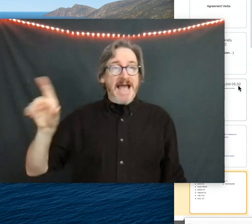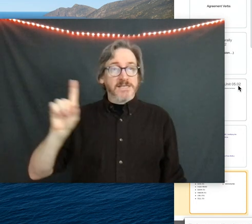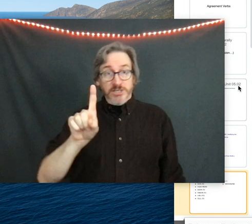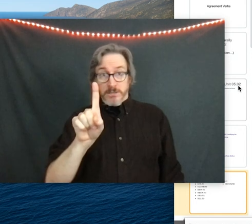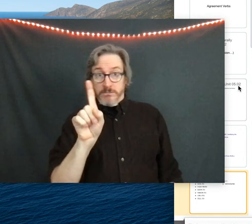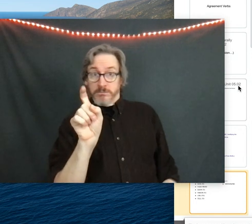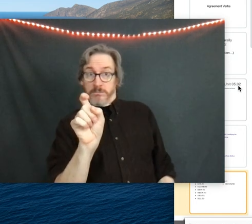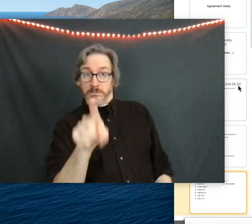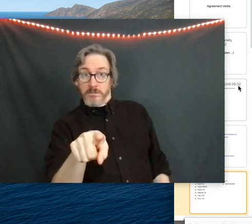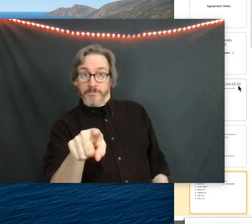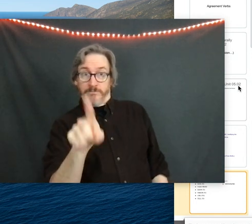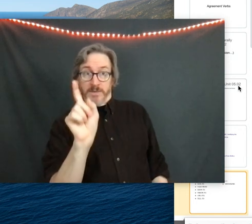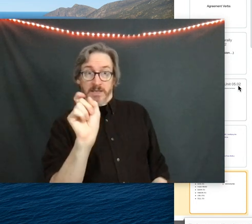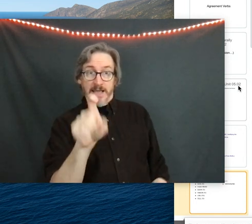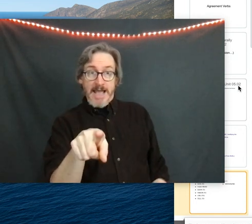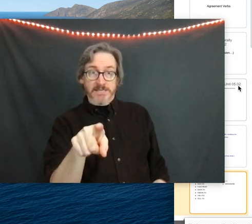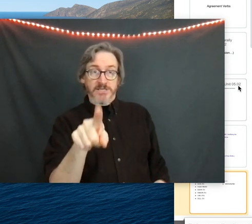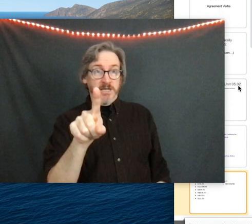Ask.